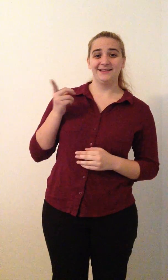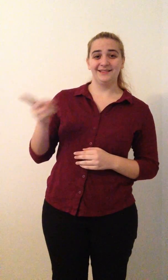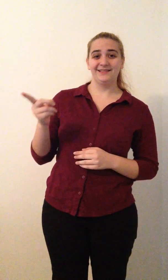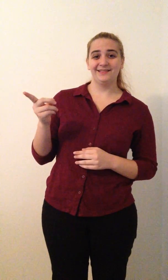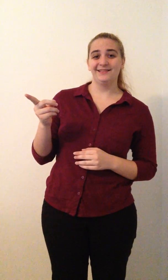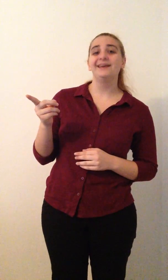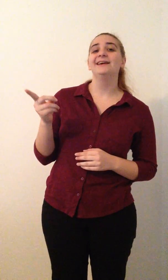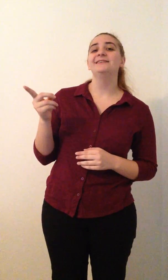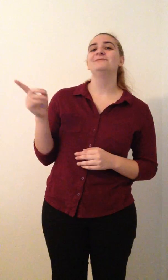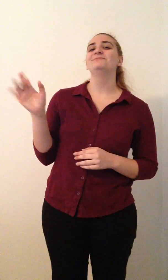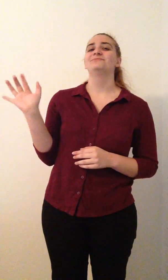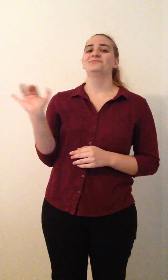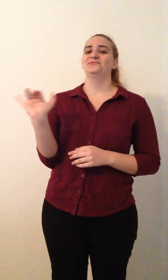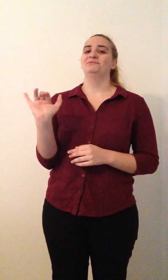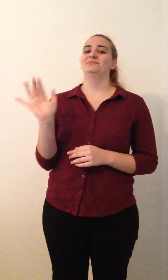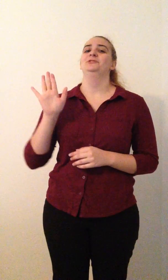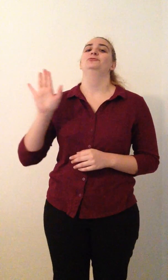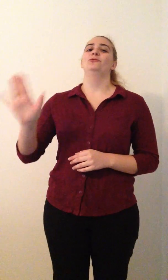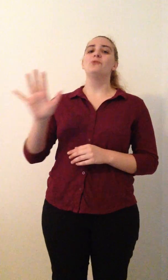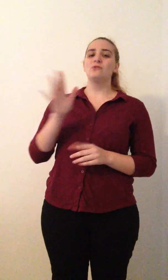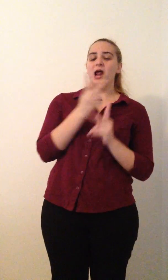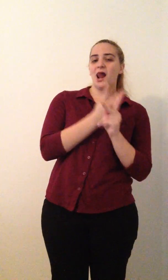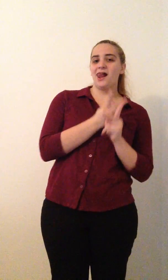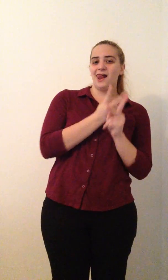because it just feels like unbelievable, this passion, this